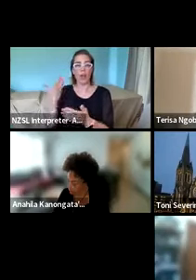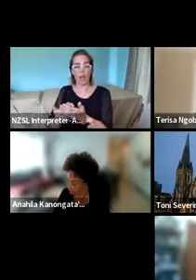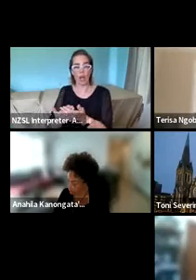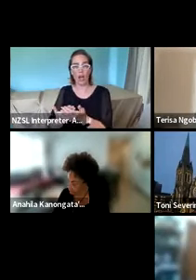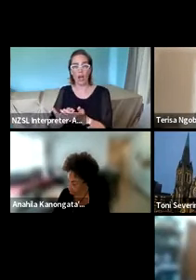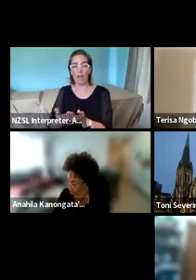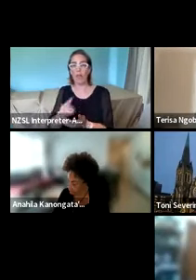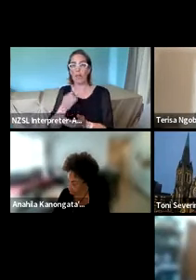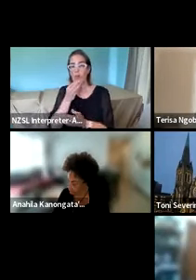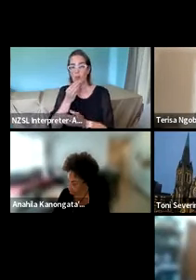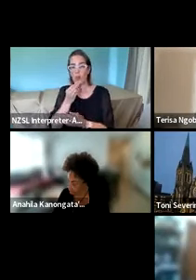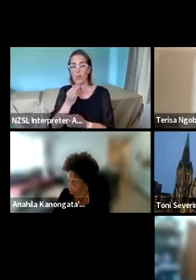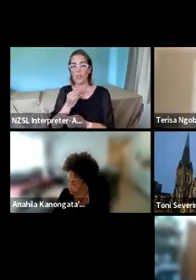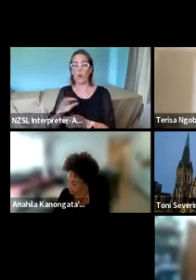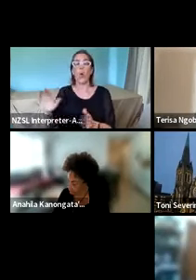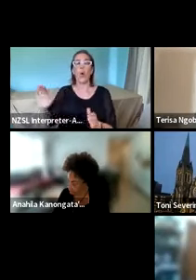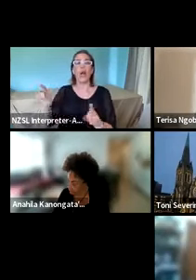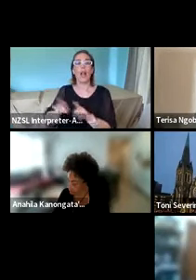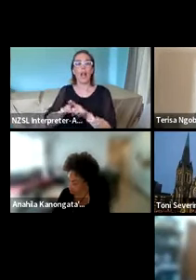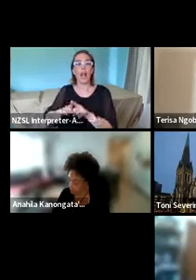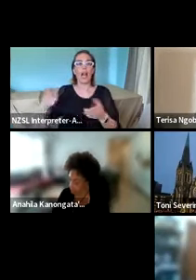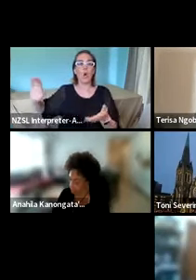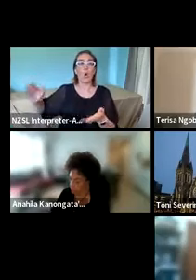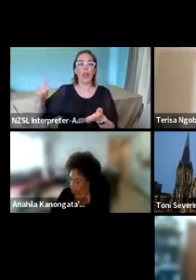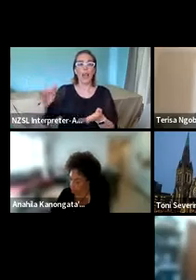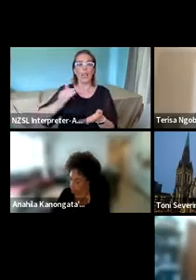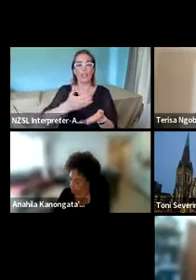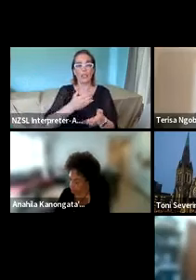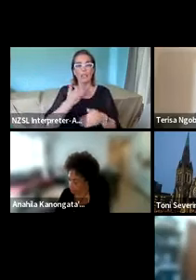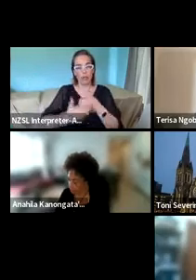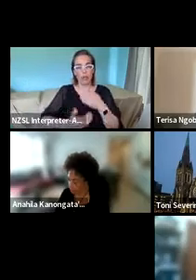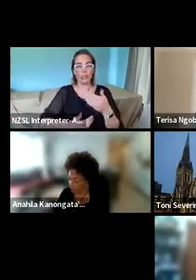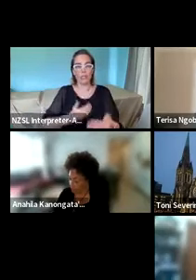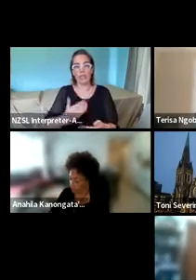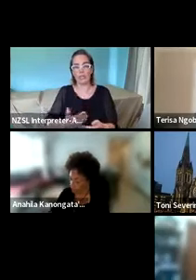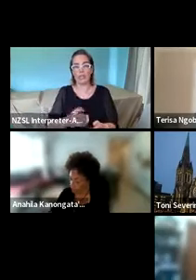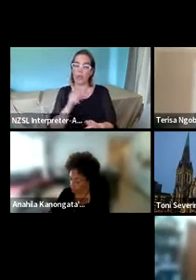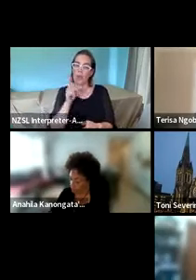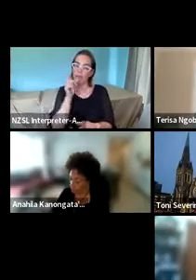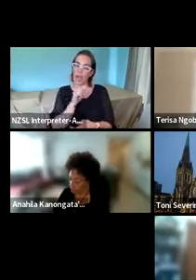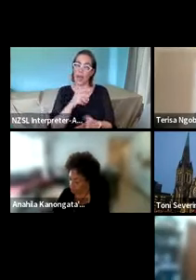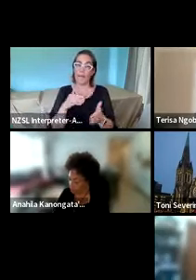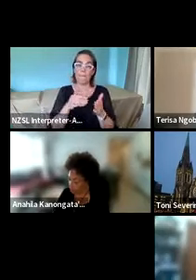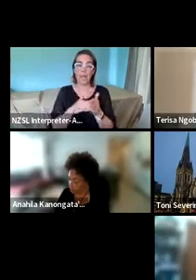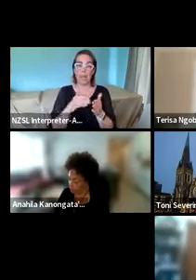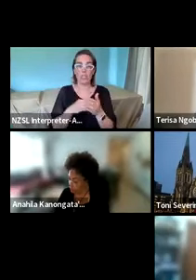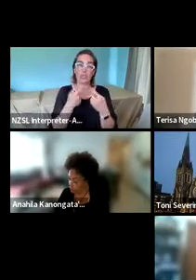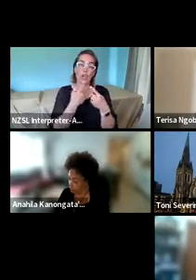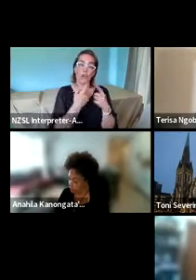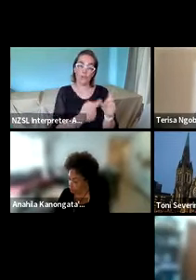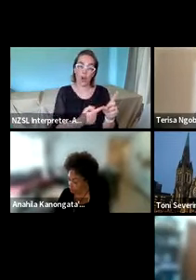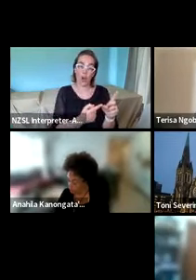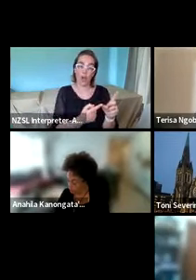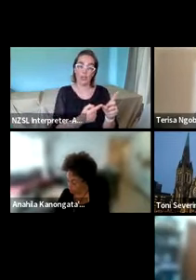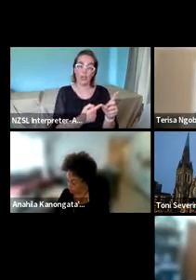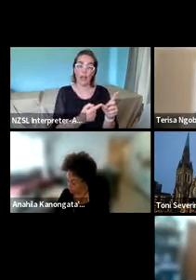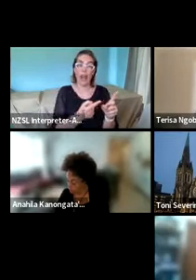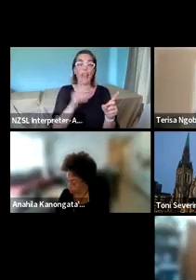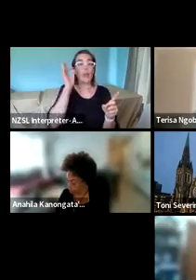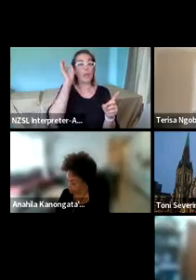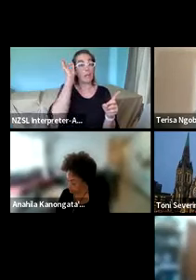being used as a collection process, so that barriers were notified and then the